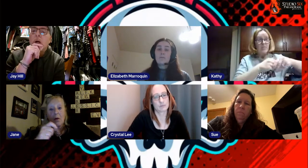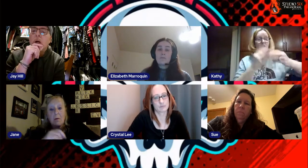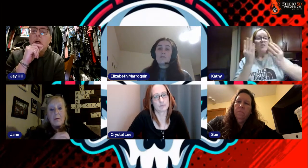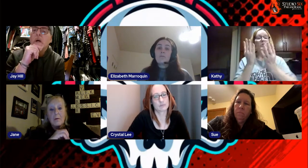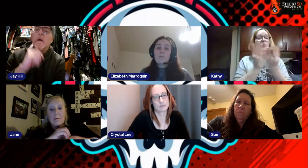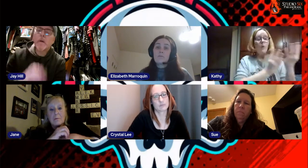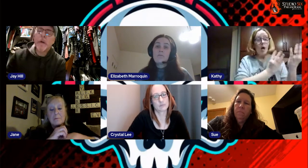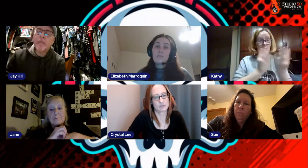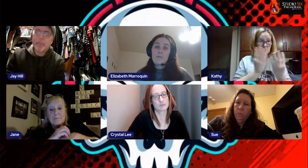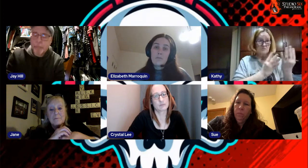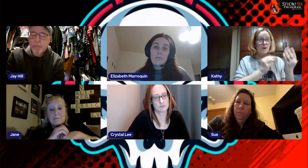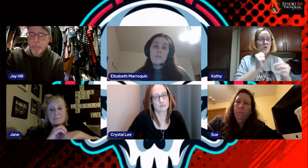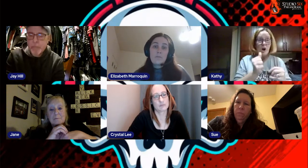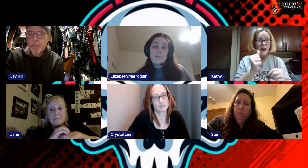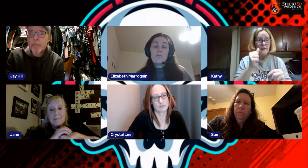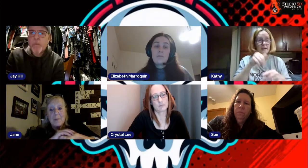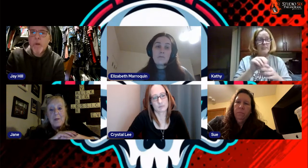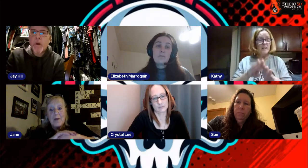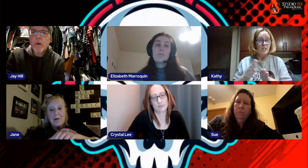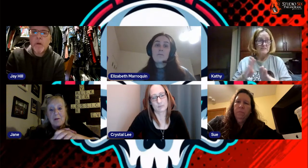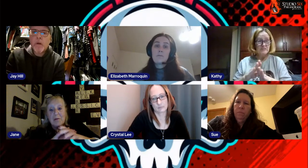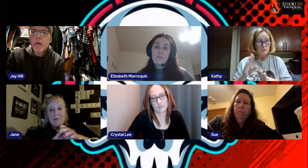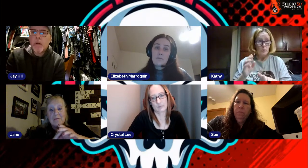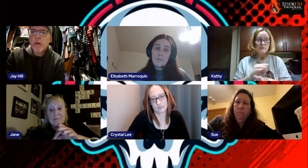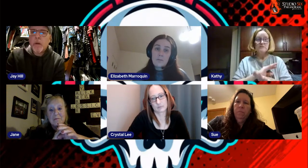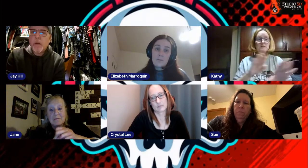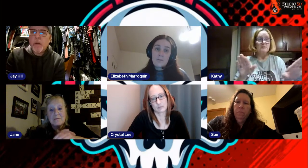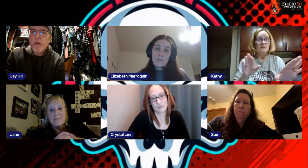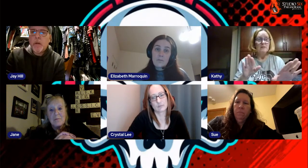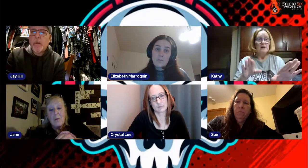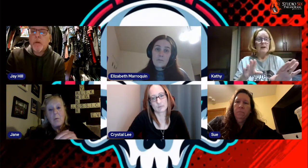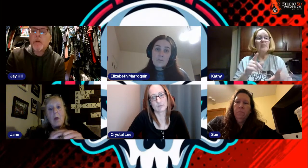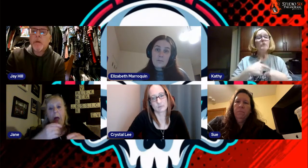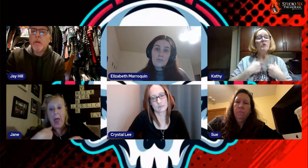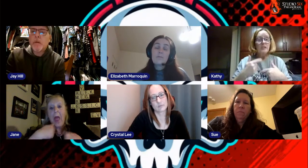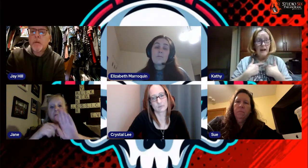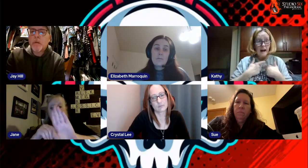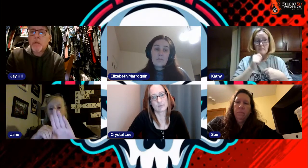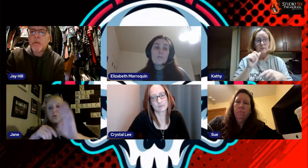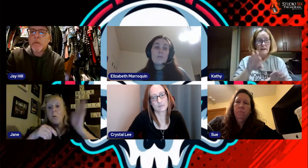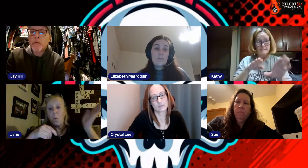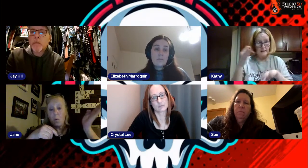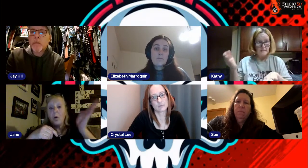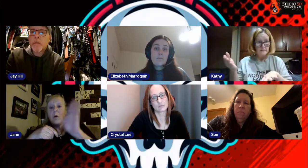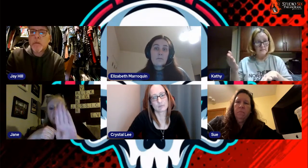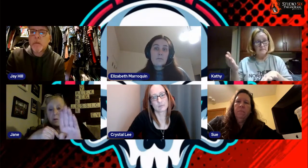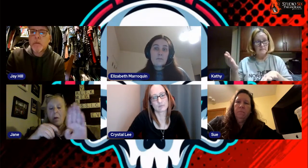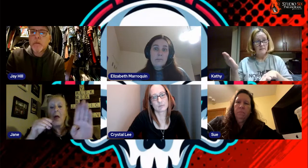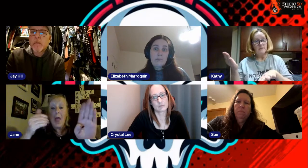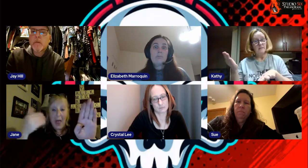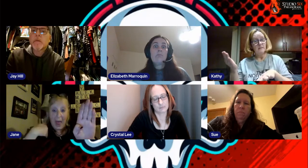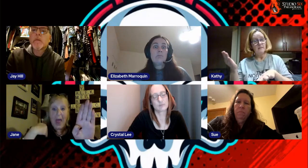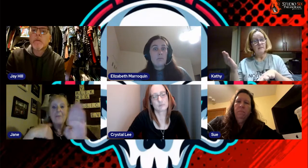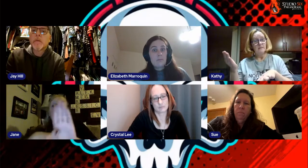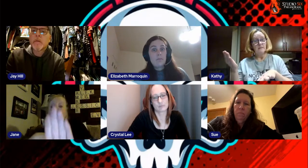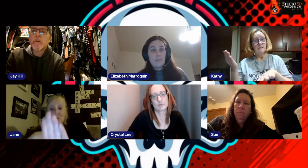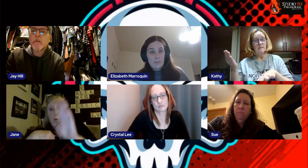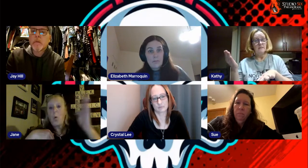in the wall, not in the closet doors. And they were alive, not dead.